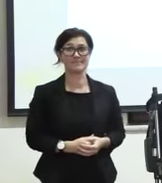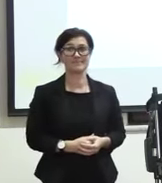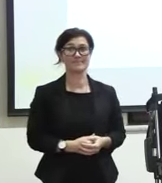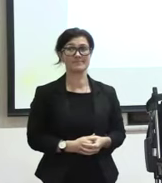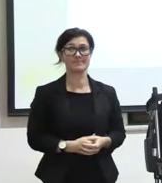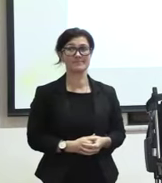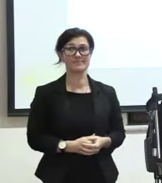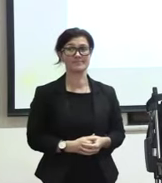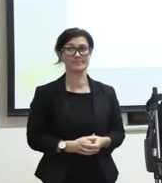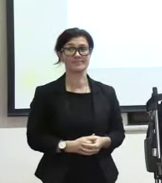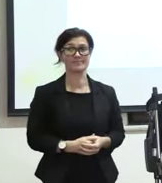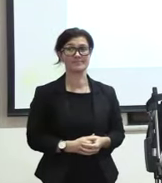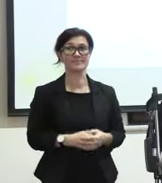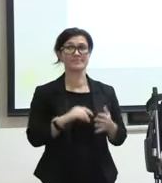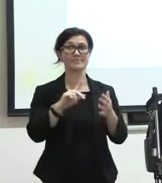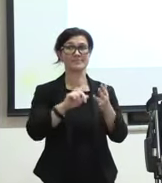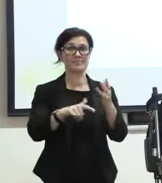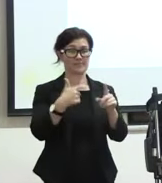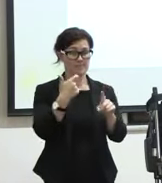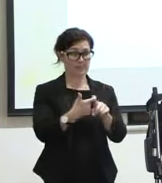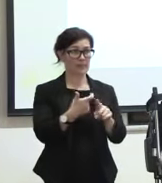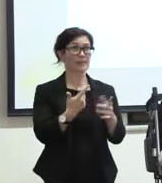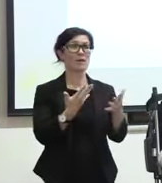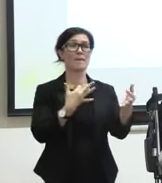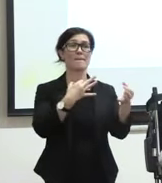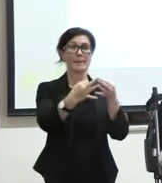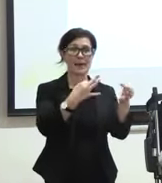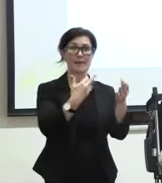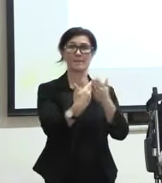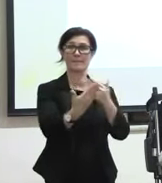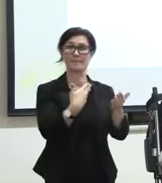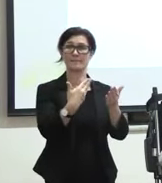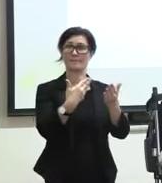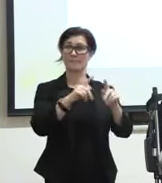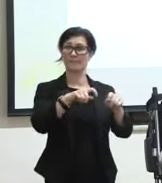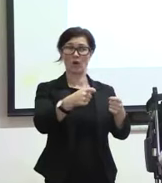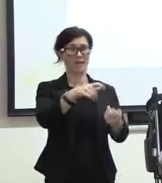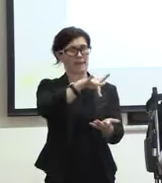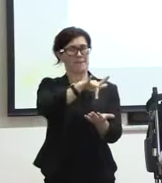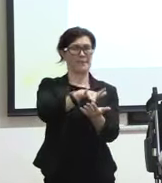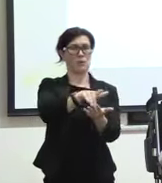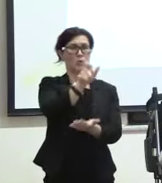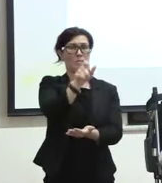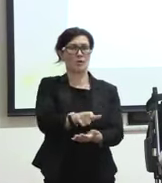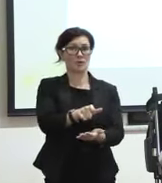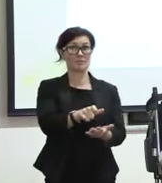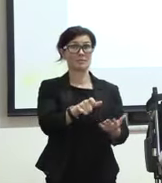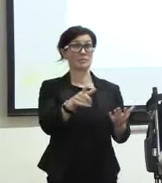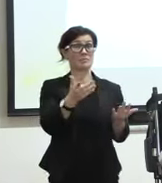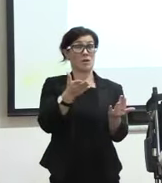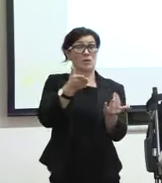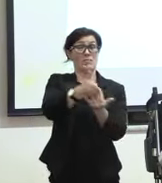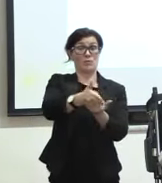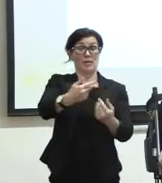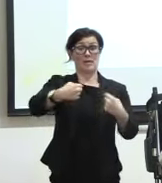Okay, so a plan management provider, they're a middleman, they're a middle person. They exist between you